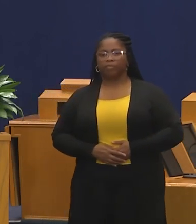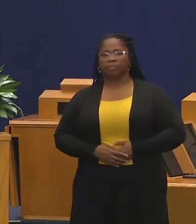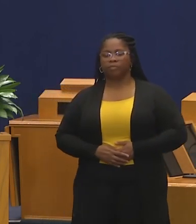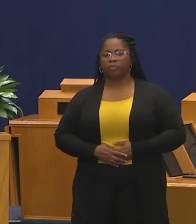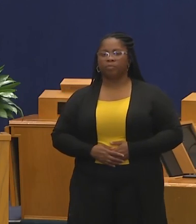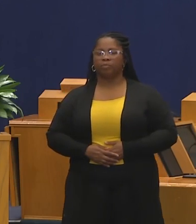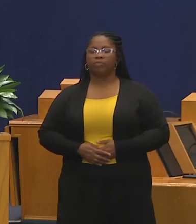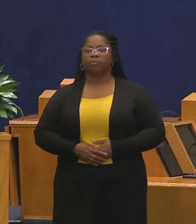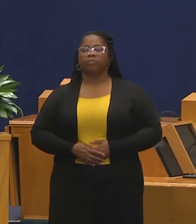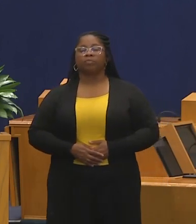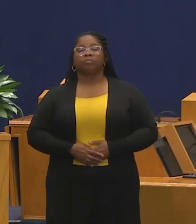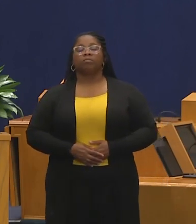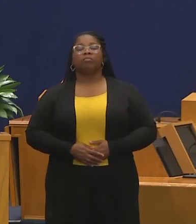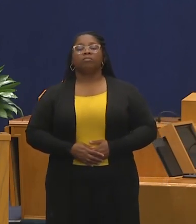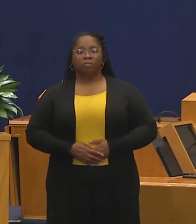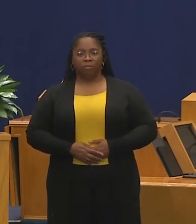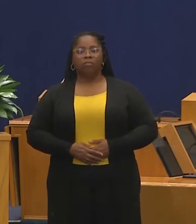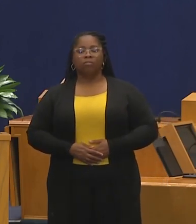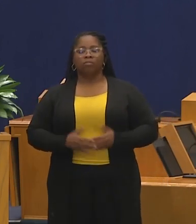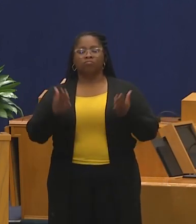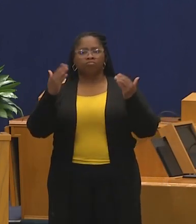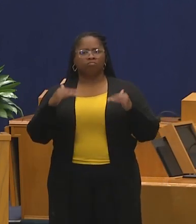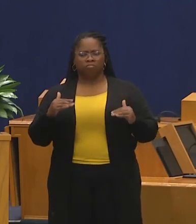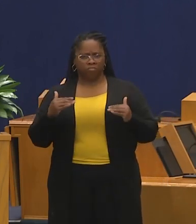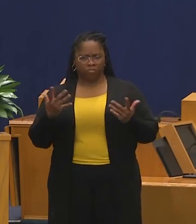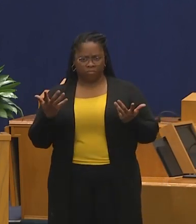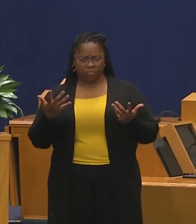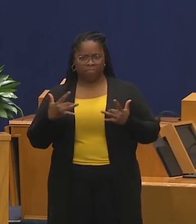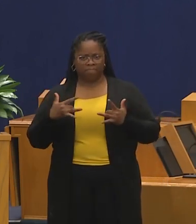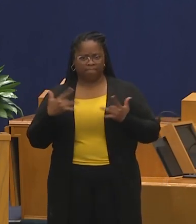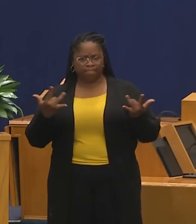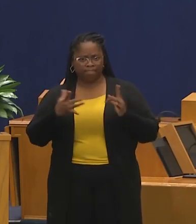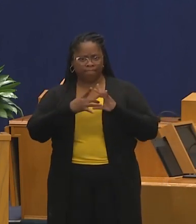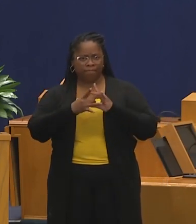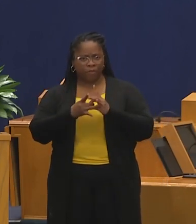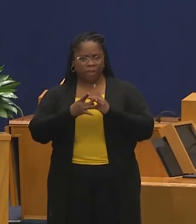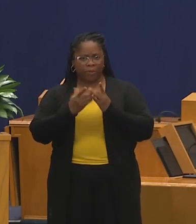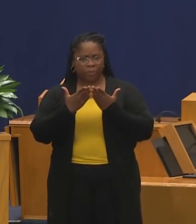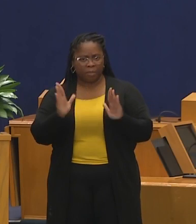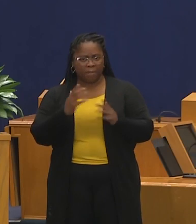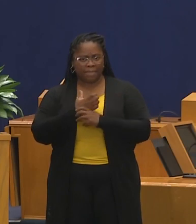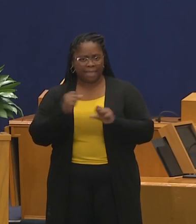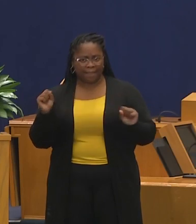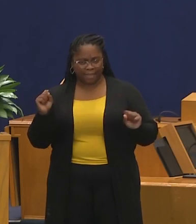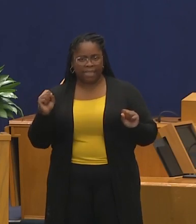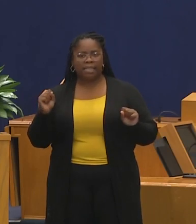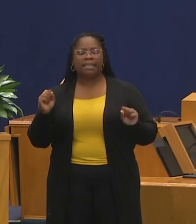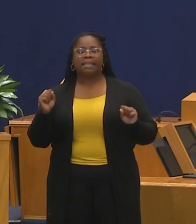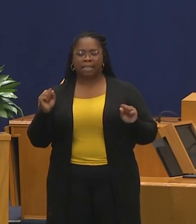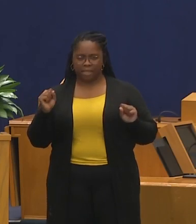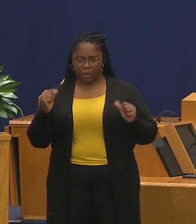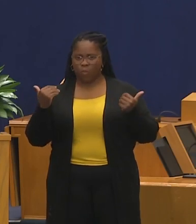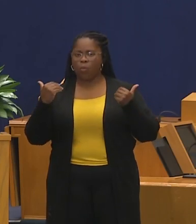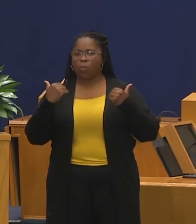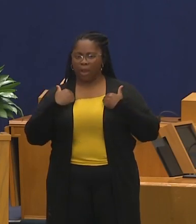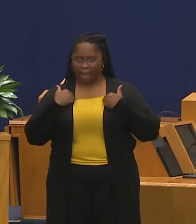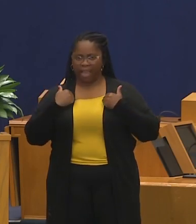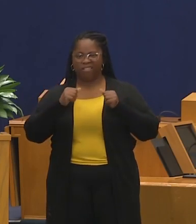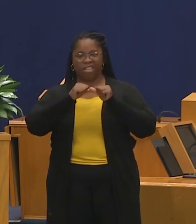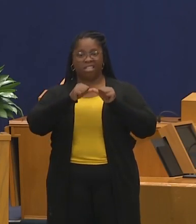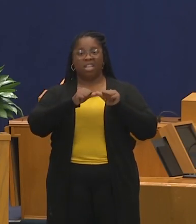Now, in regards to what's going on in terms of public safety, we do have the continuing